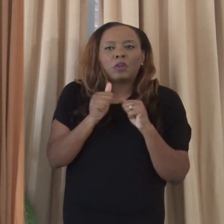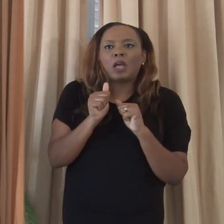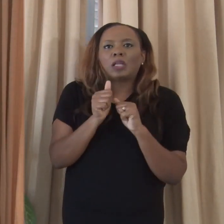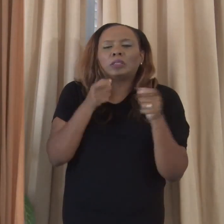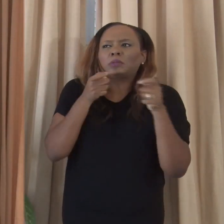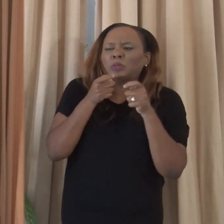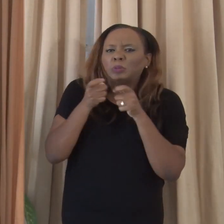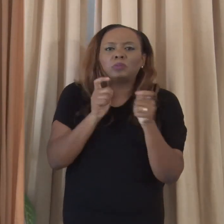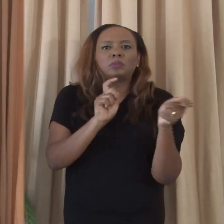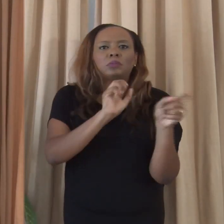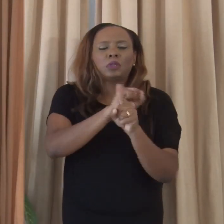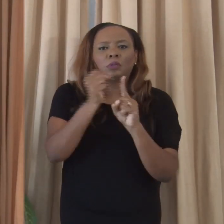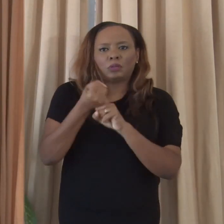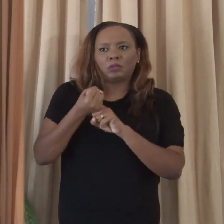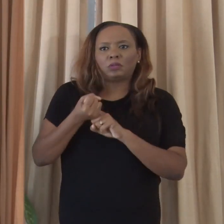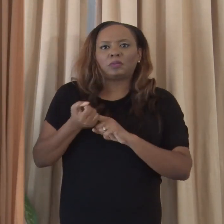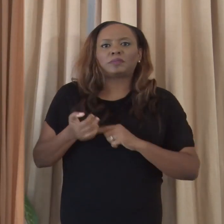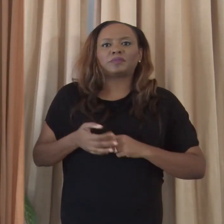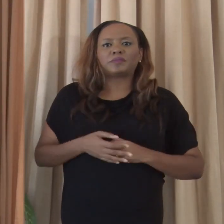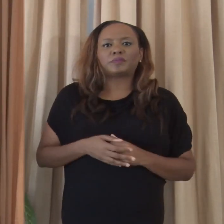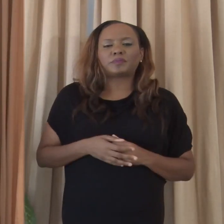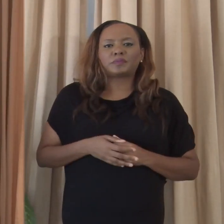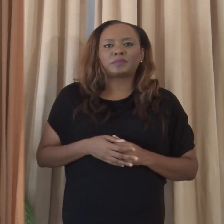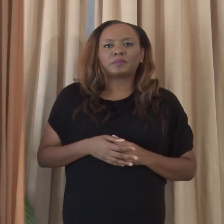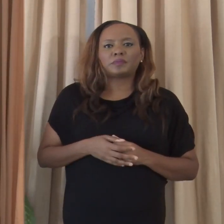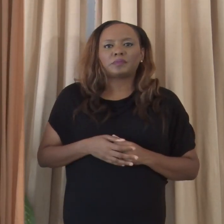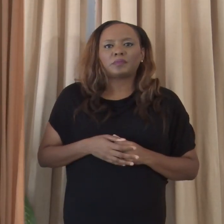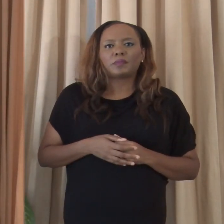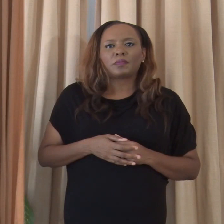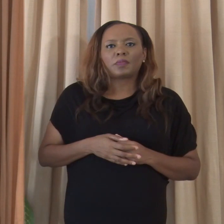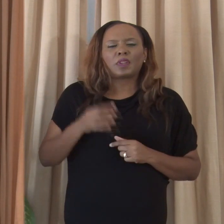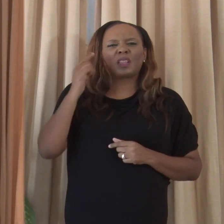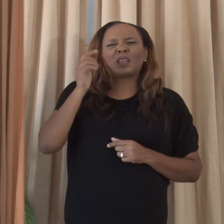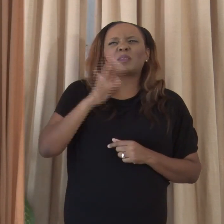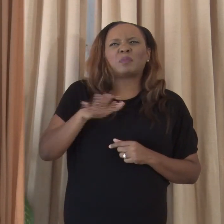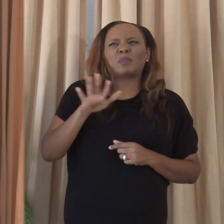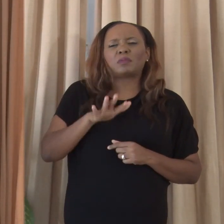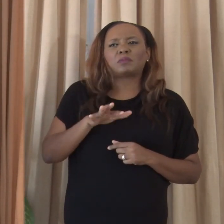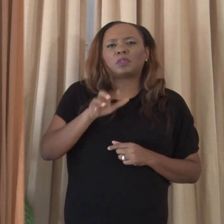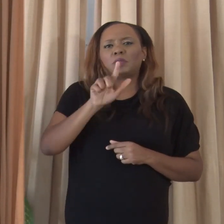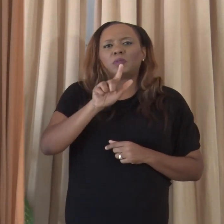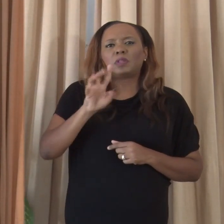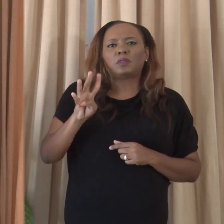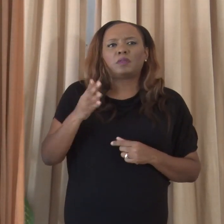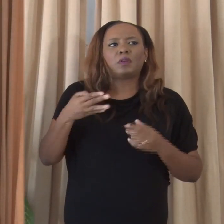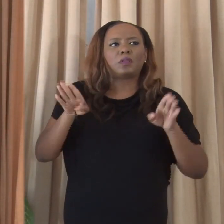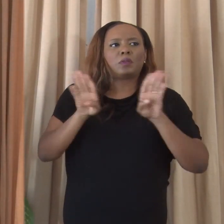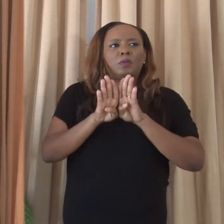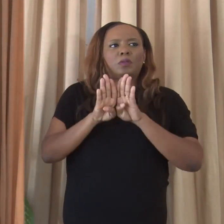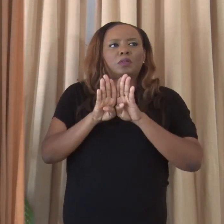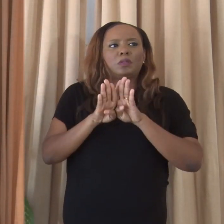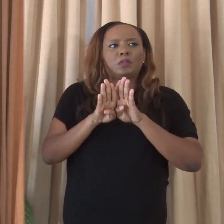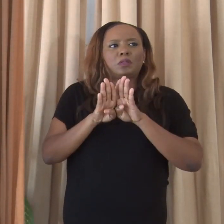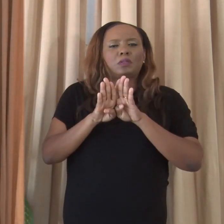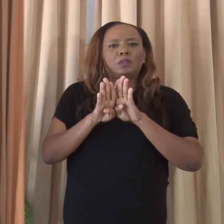with. Bottom line is that I believe that we will have about 24 closures recorded up to this